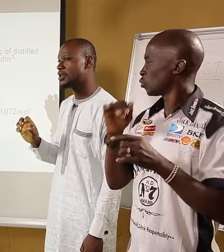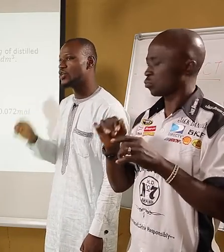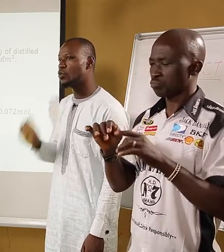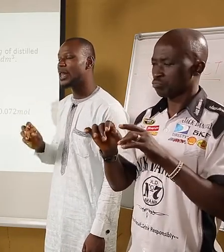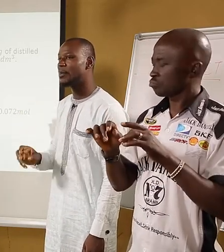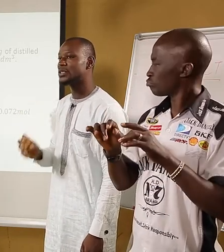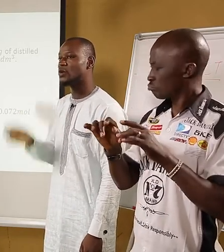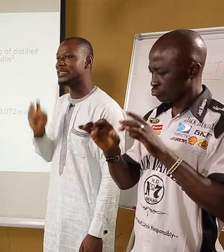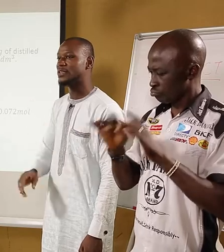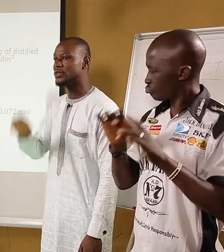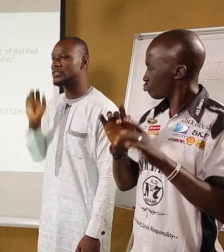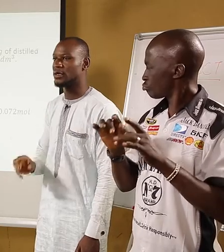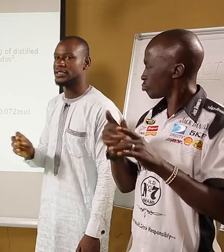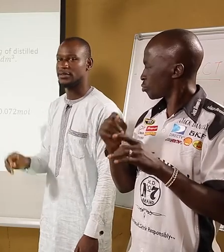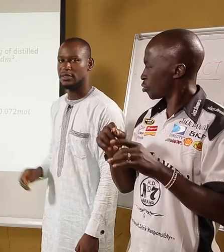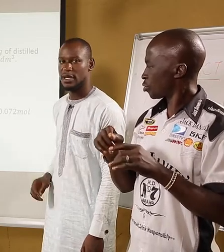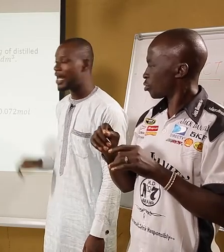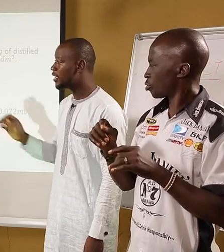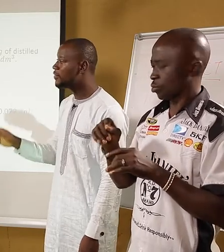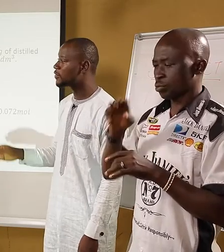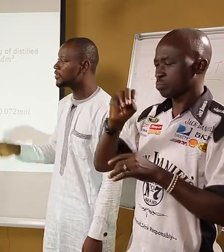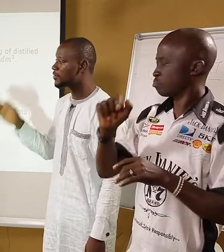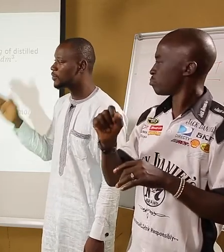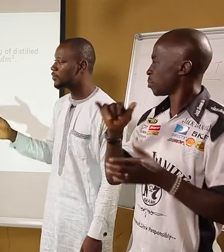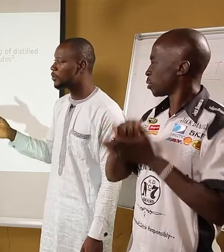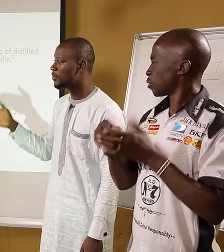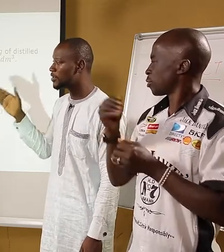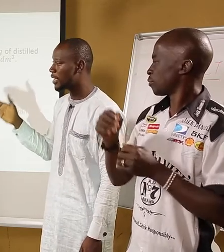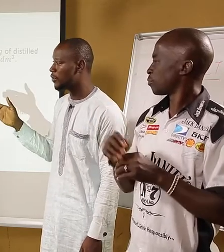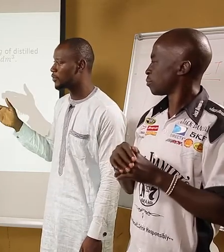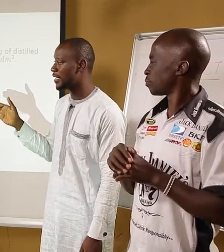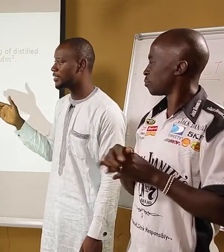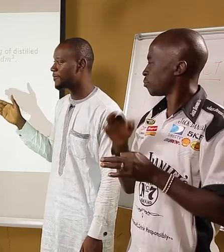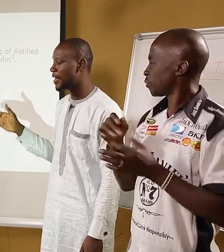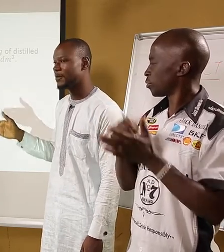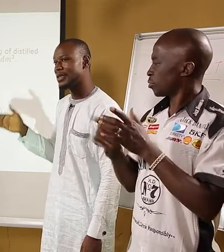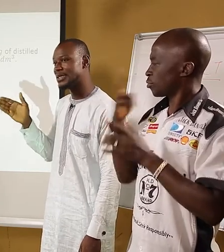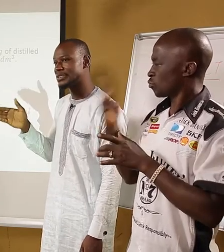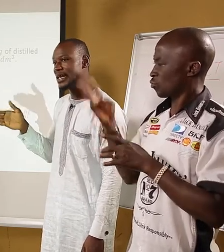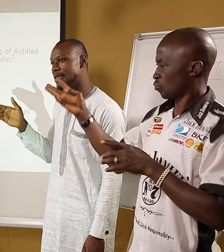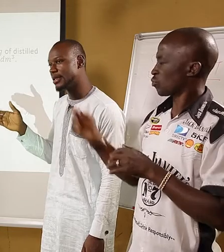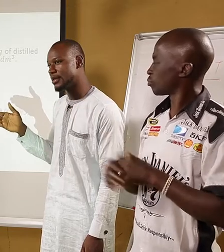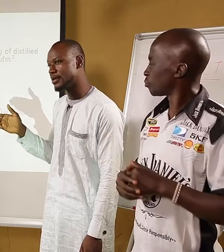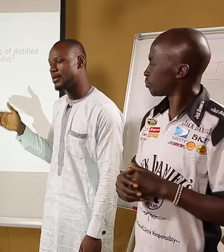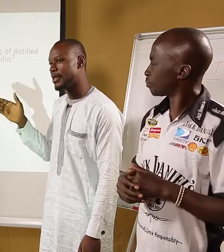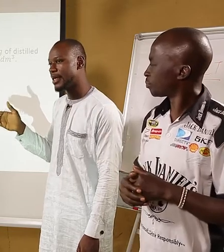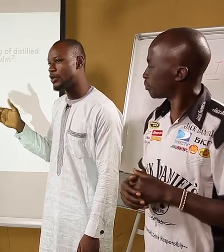calculate the molar mass of the given salt. And if the salt is sodium trioxynitrate 5, that is